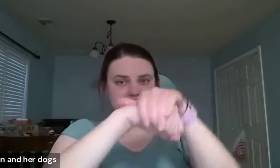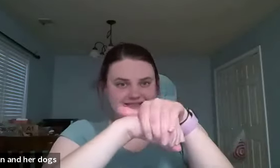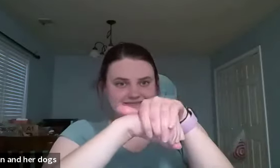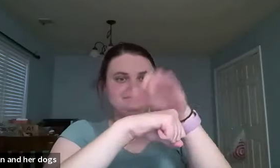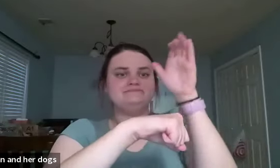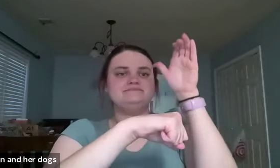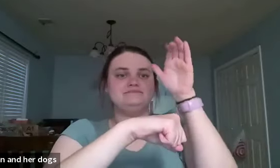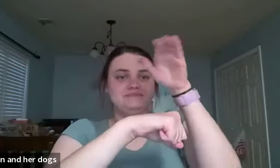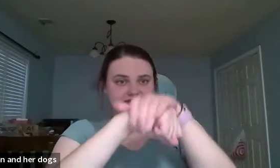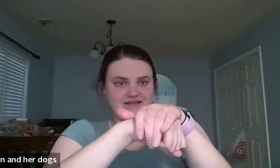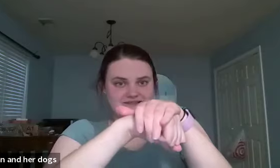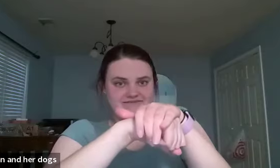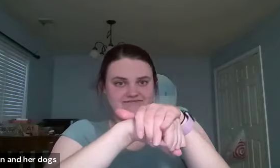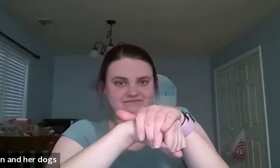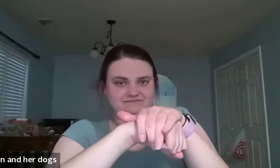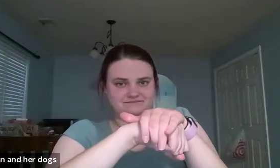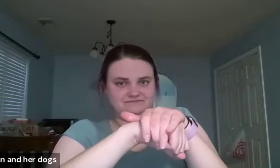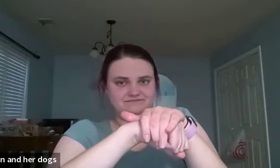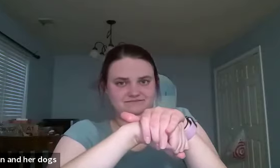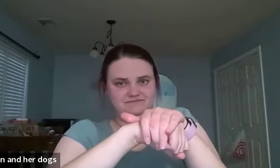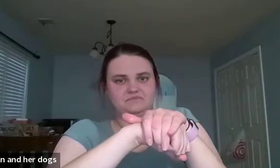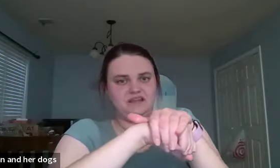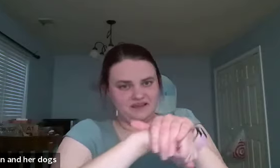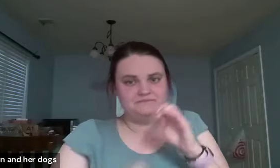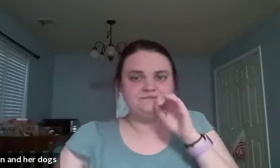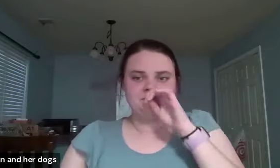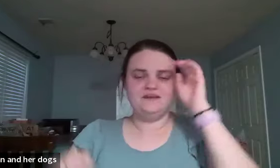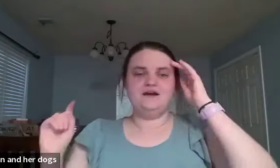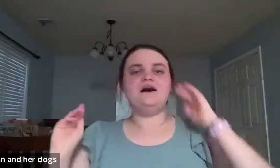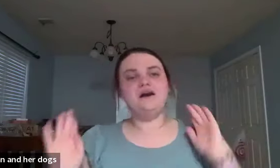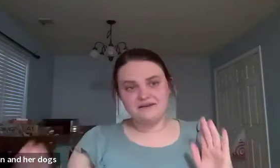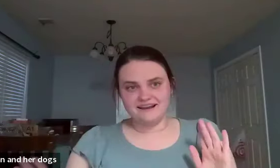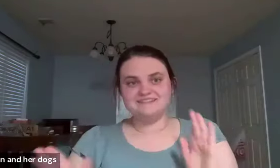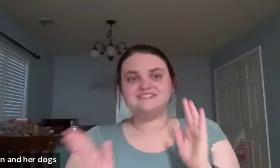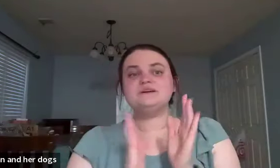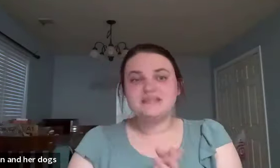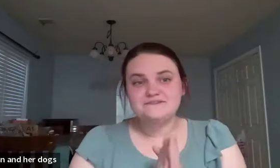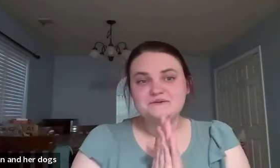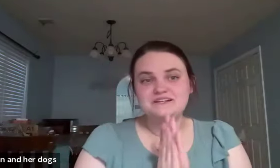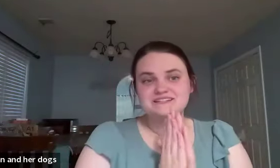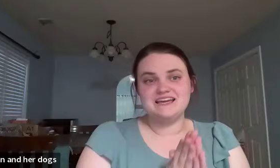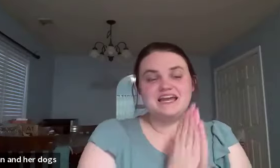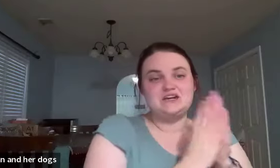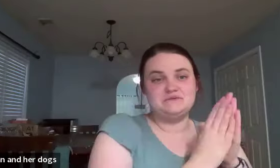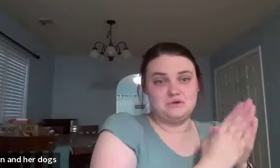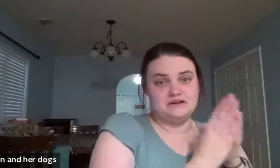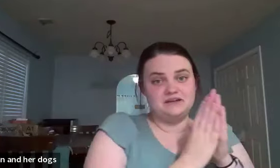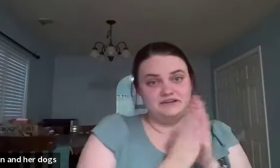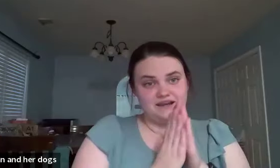Night. Night. Okay. All right. So if you were to say good morning, good